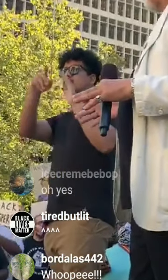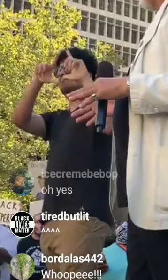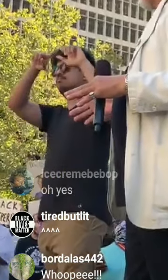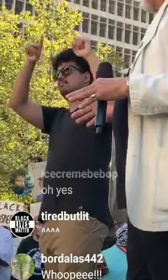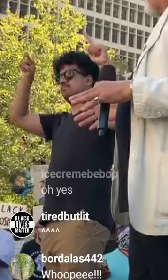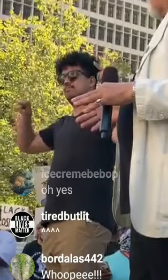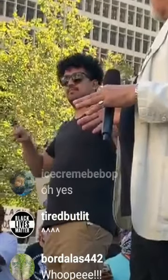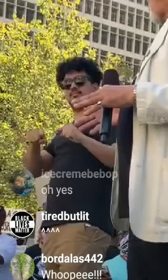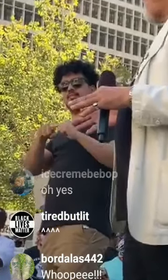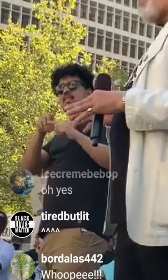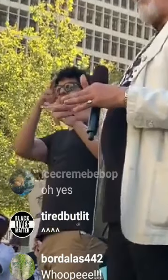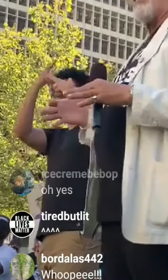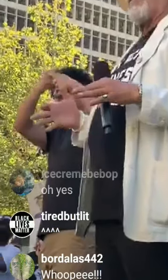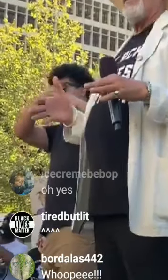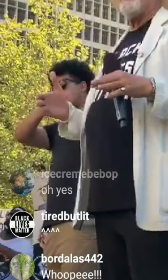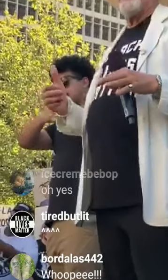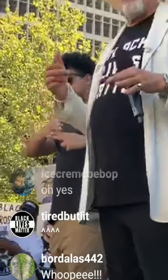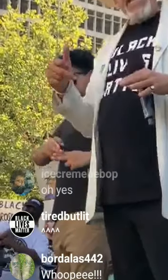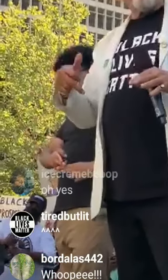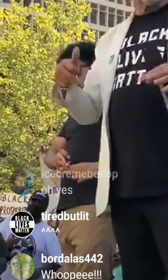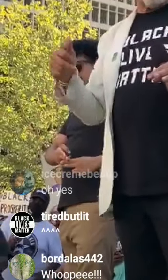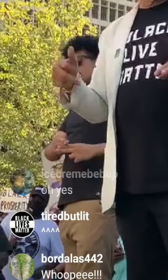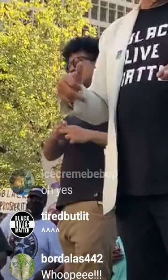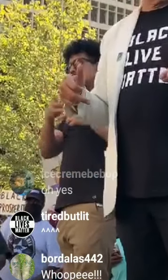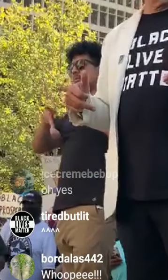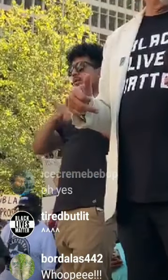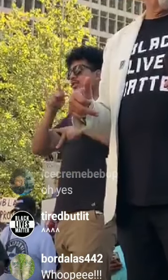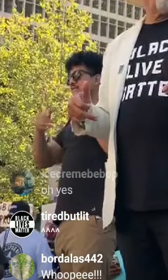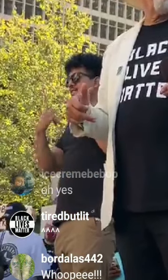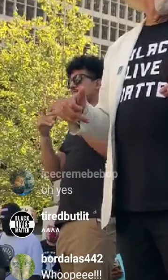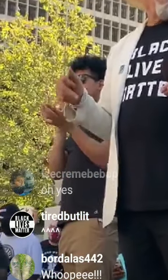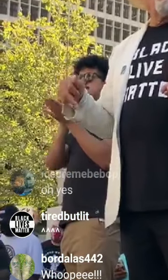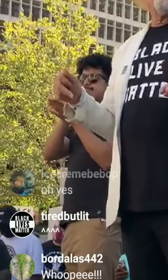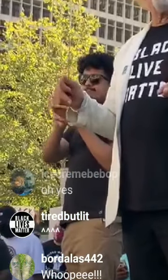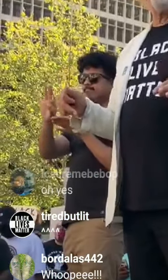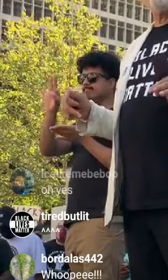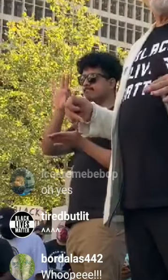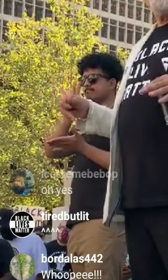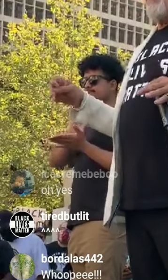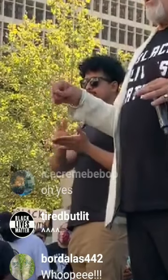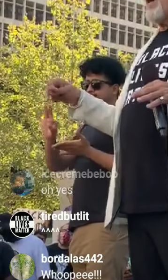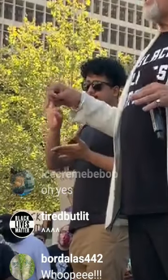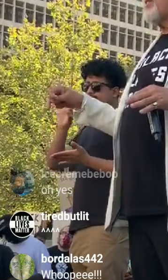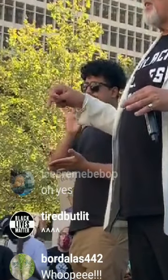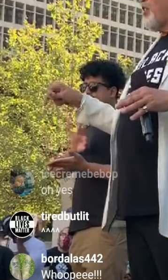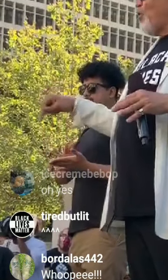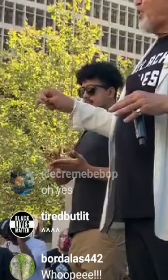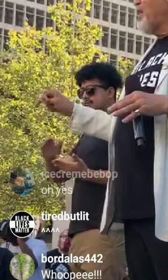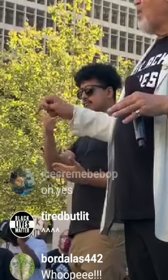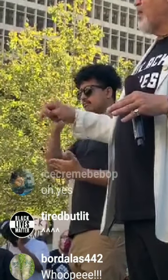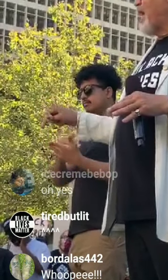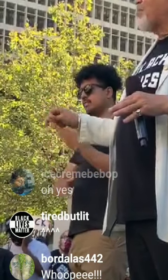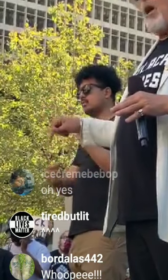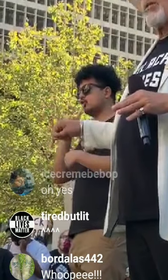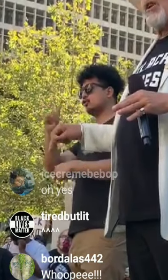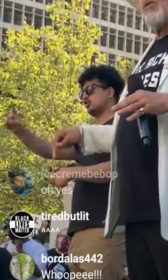names of all of the people that we could count on them. We want to make sure that